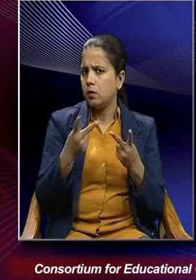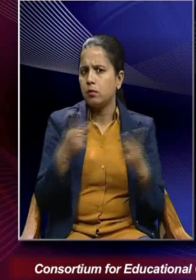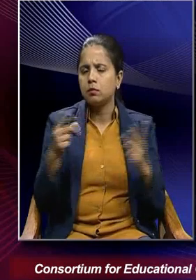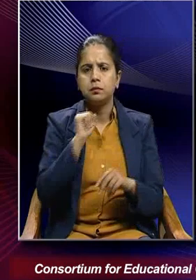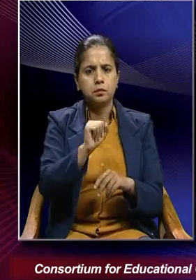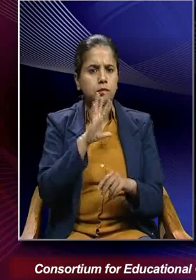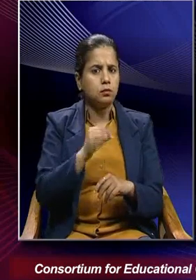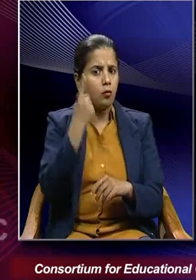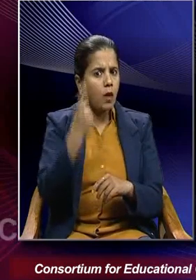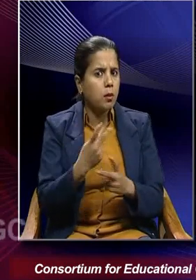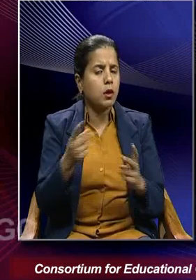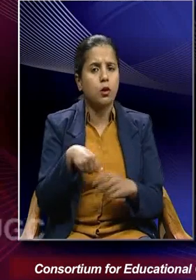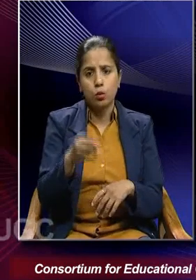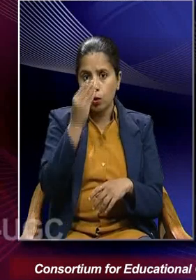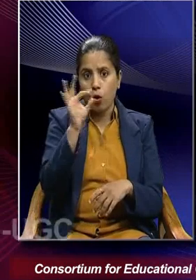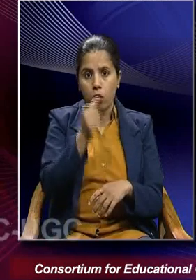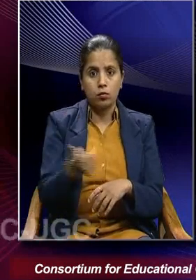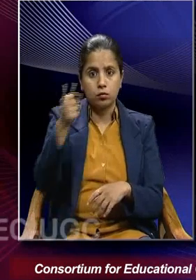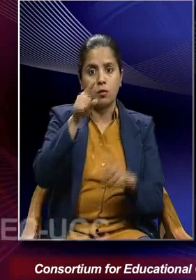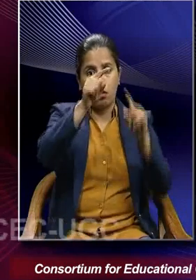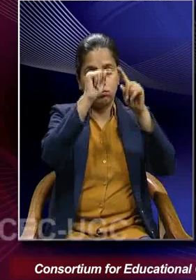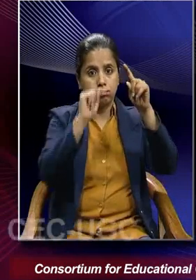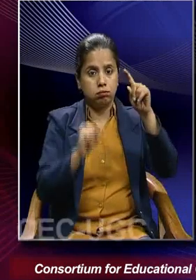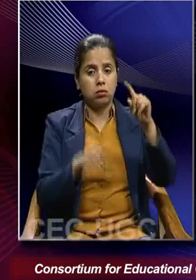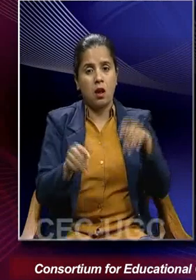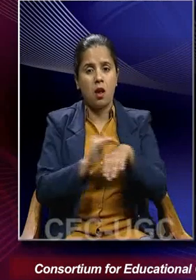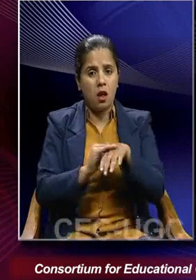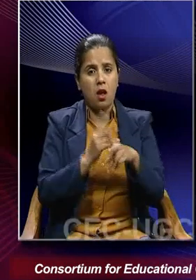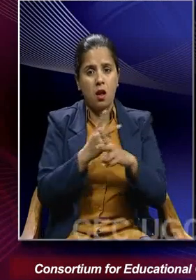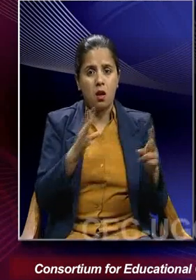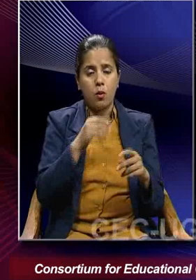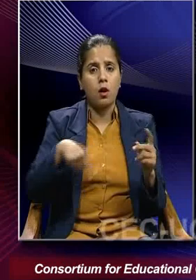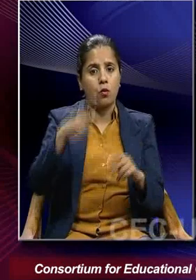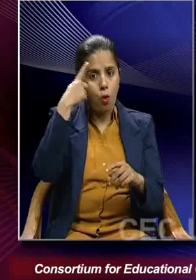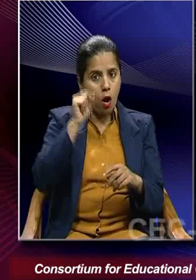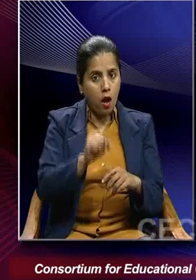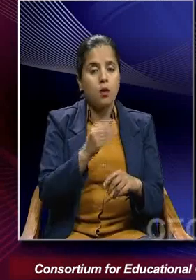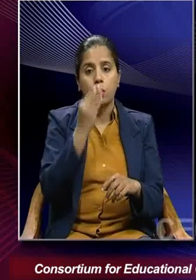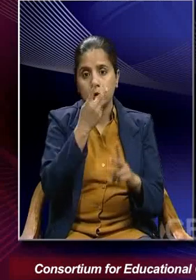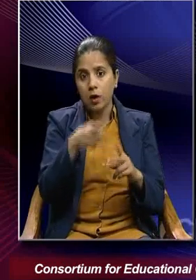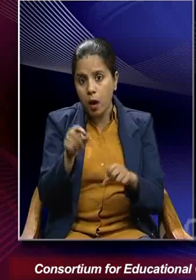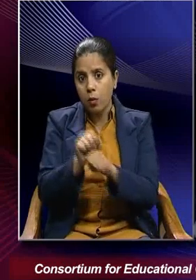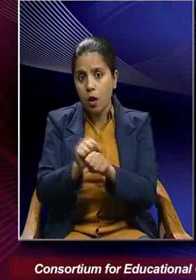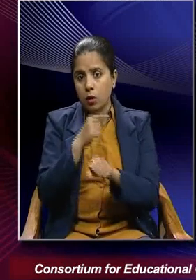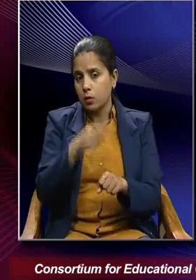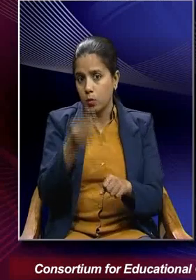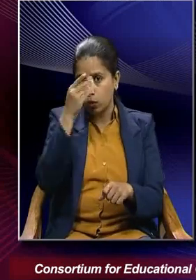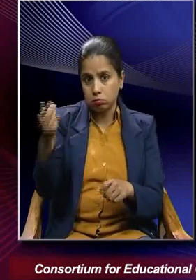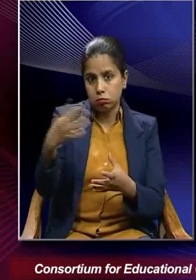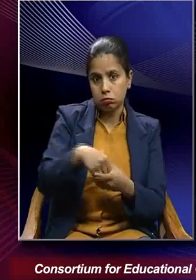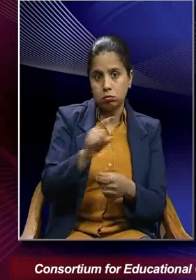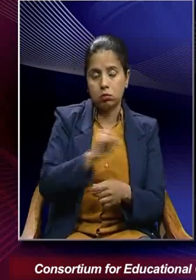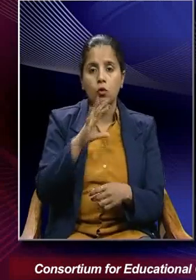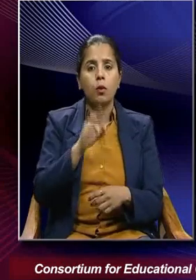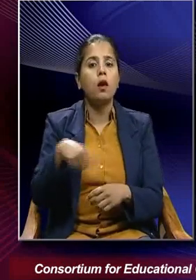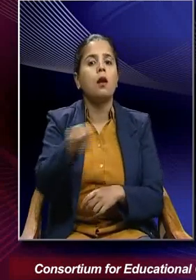exceptions, Muslim officials from top down to chaprasis are working for the Muslim League. And the communal veto given to